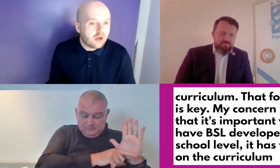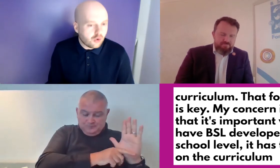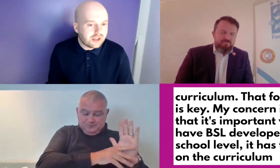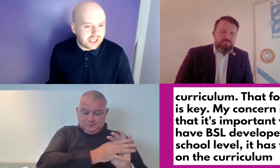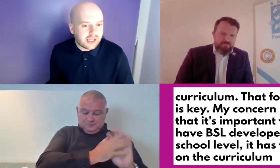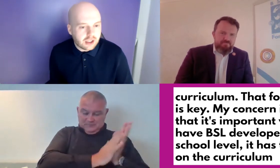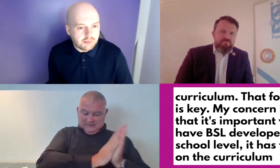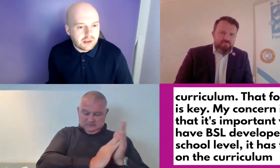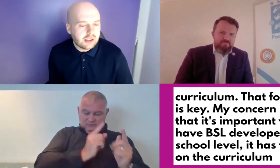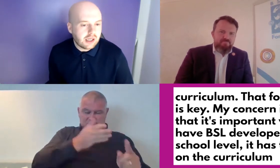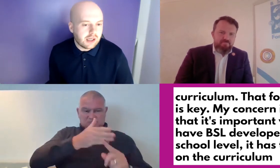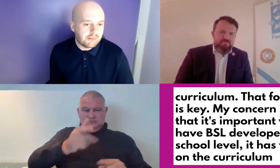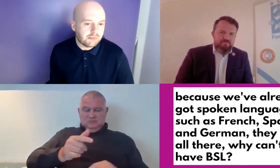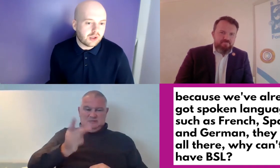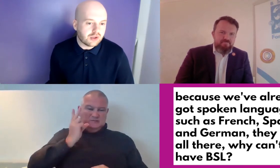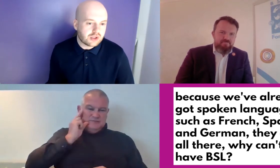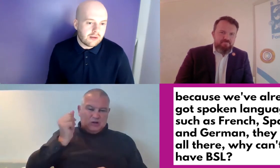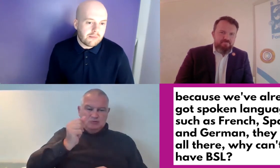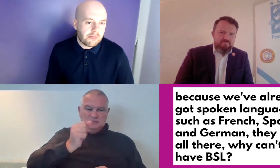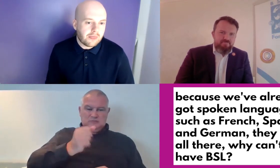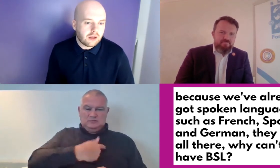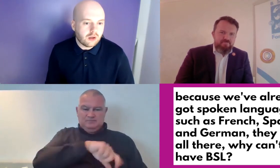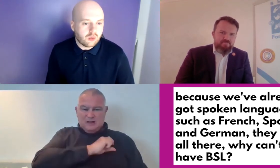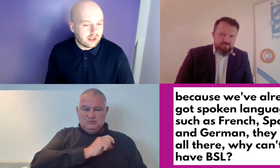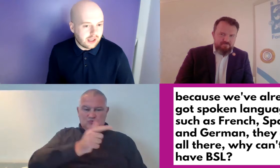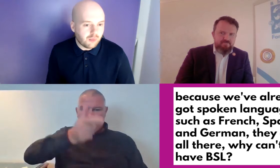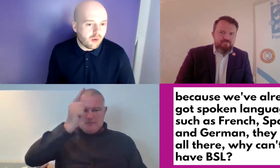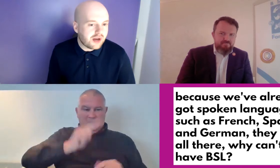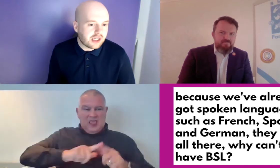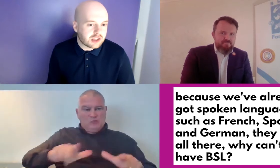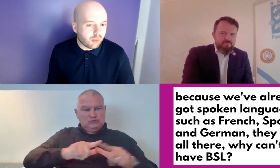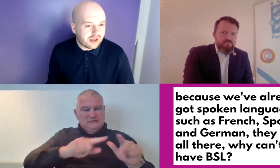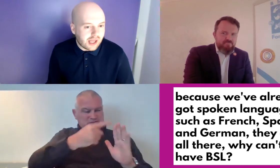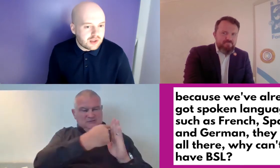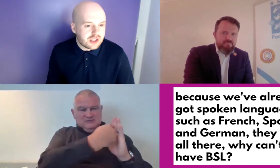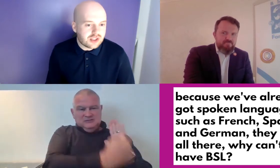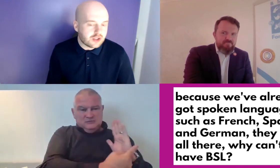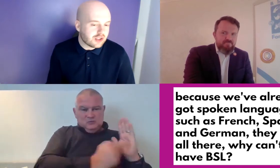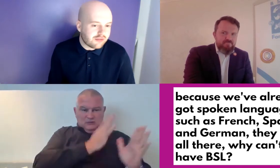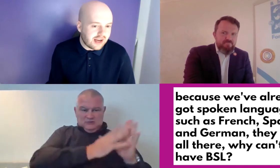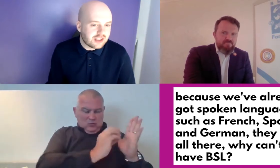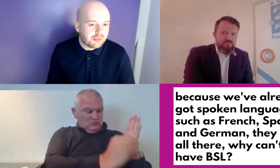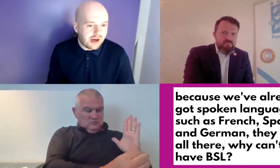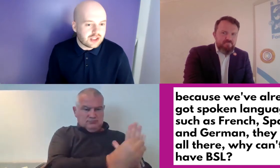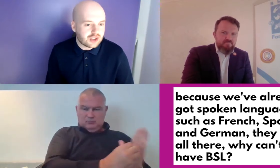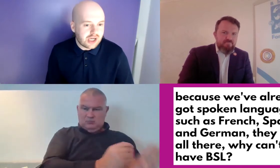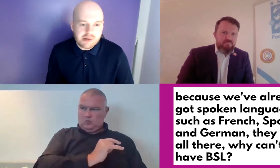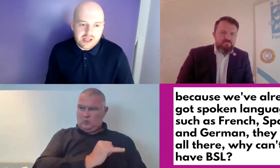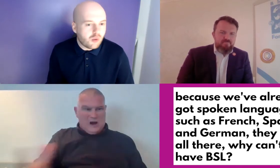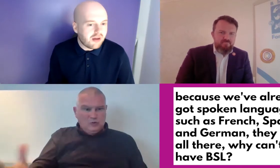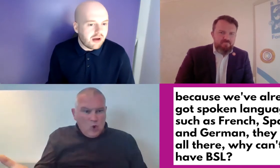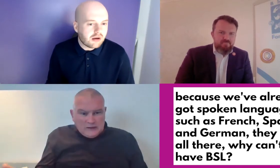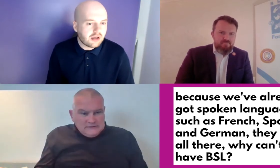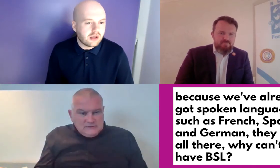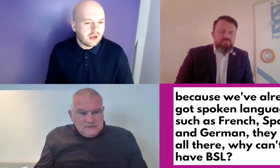be on the curriculum because, we've already got spoken languages such as French, Spanish, and German. They're